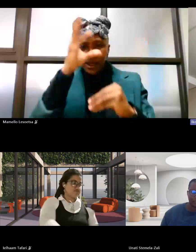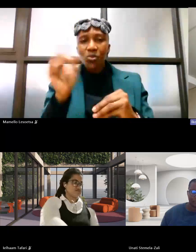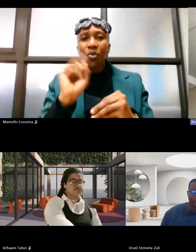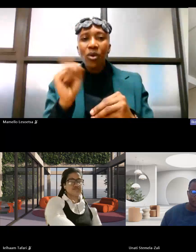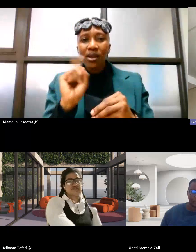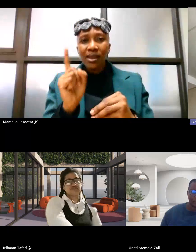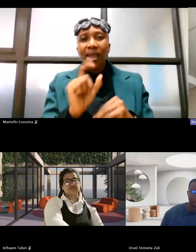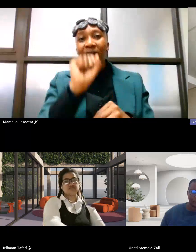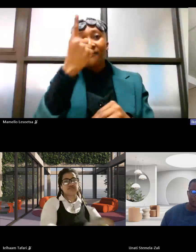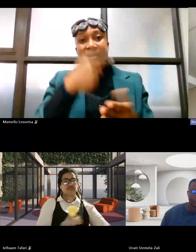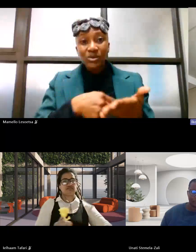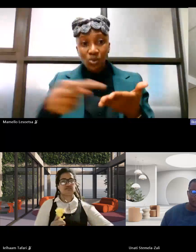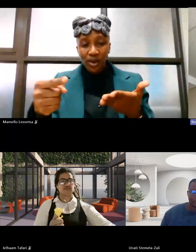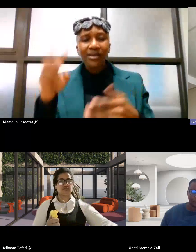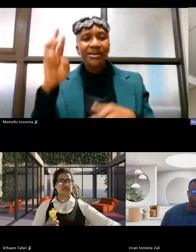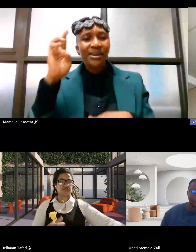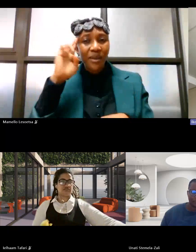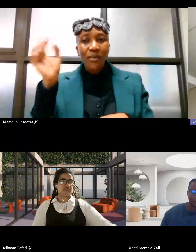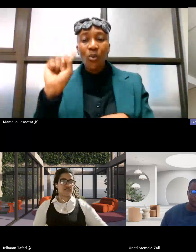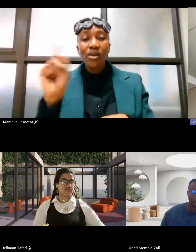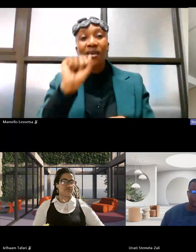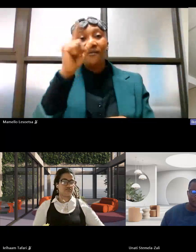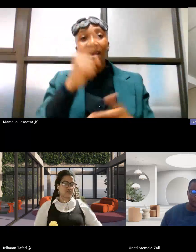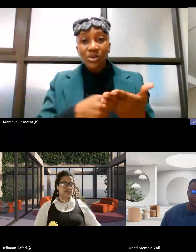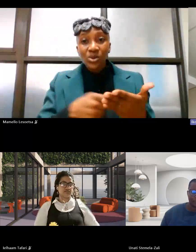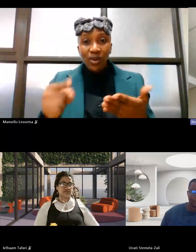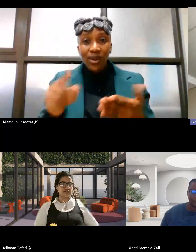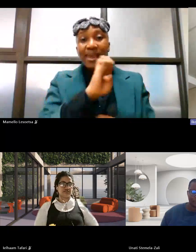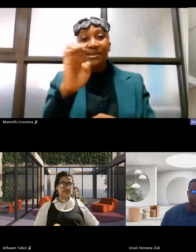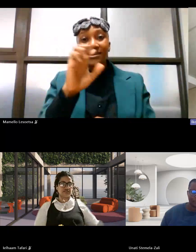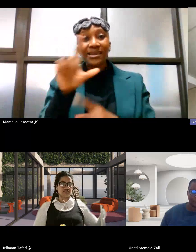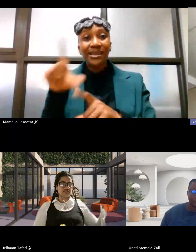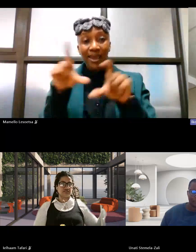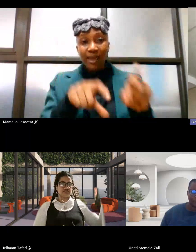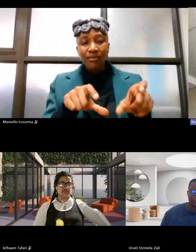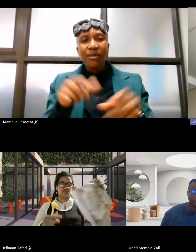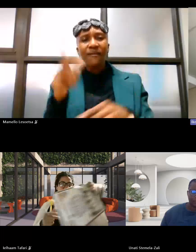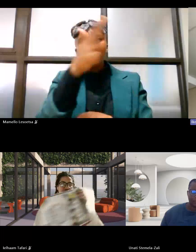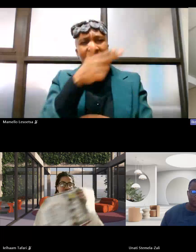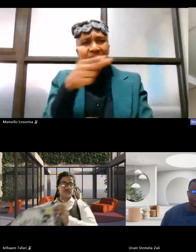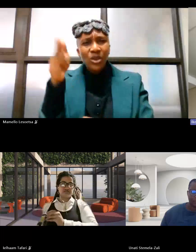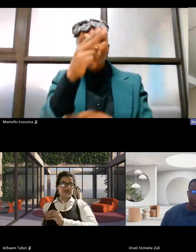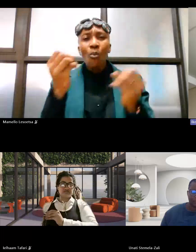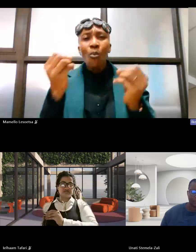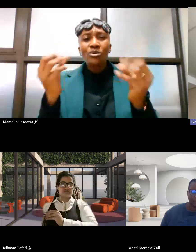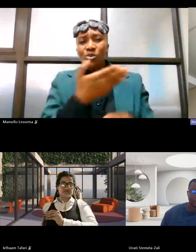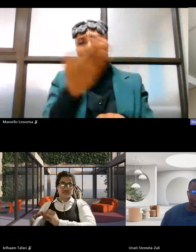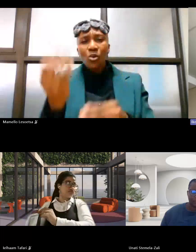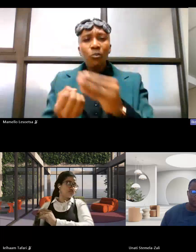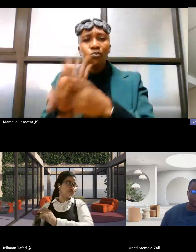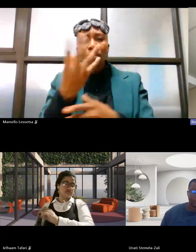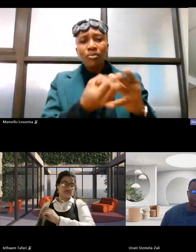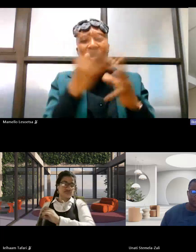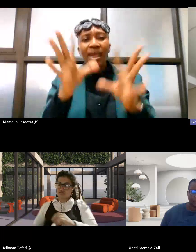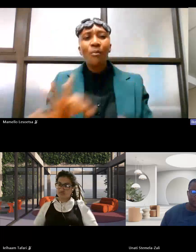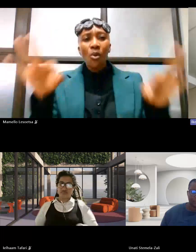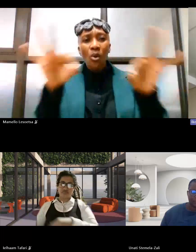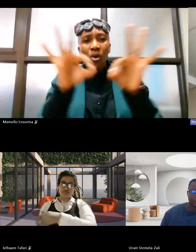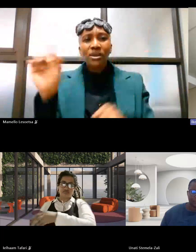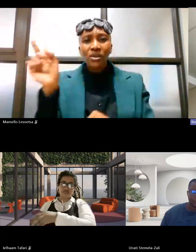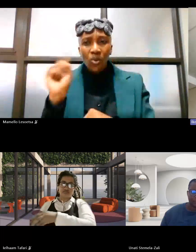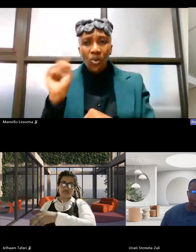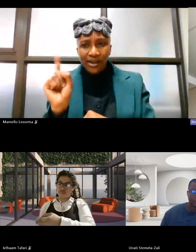in the first week. Remember that first week, that Eastern Cape video, a lot of you mentioned something very important. I think it was mostly, especially in